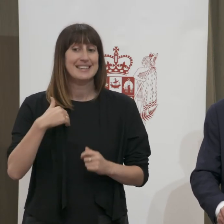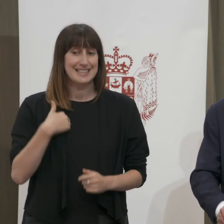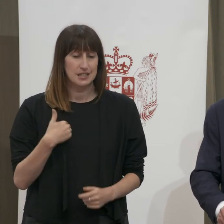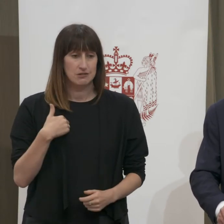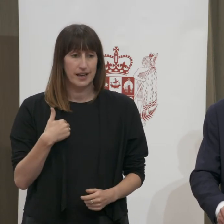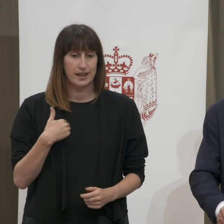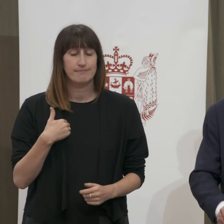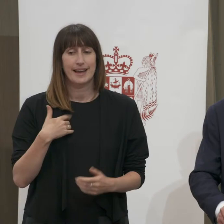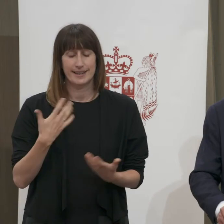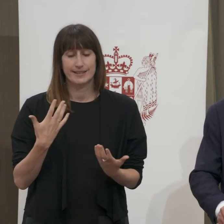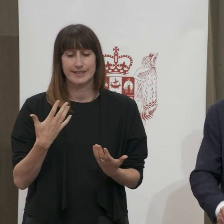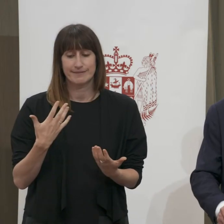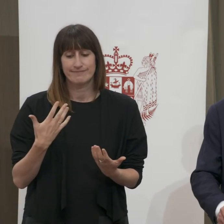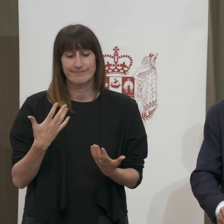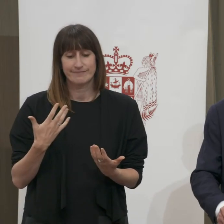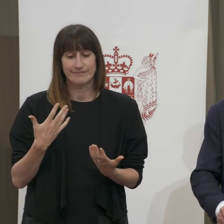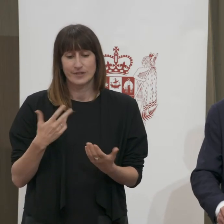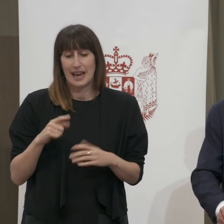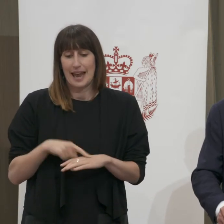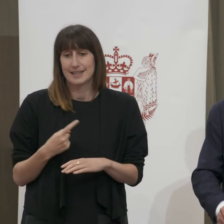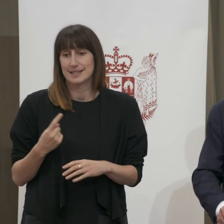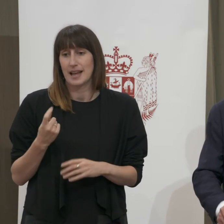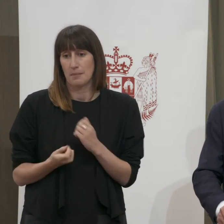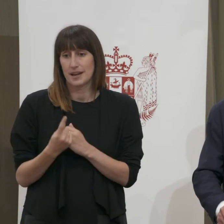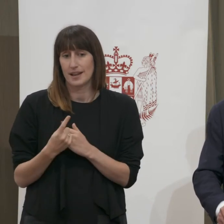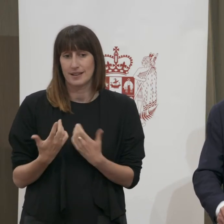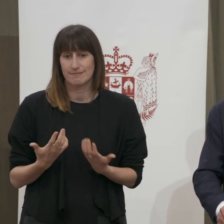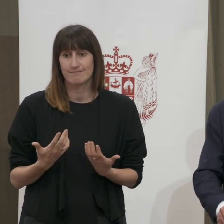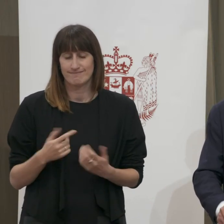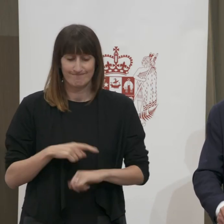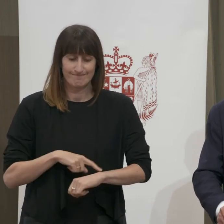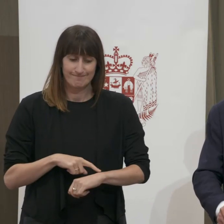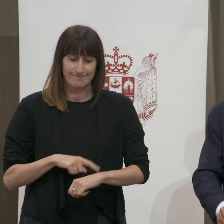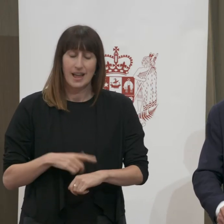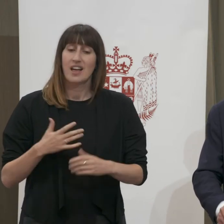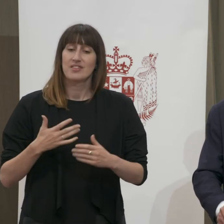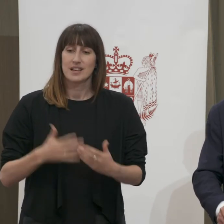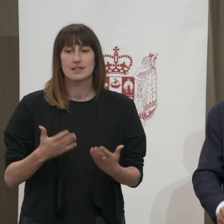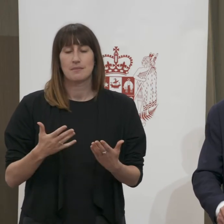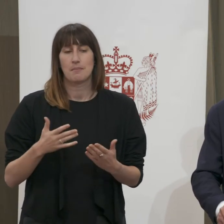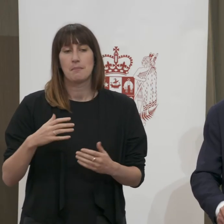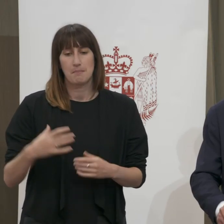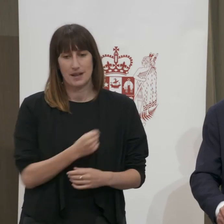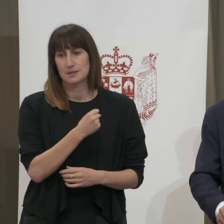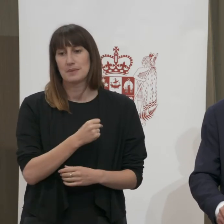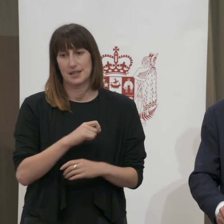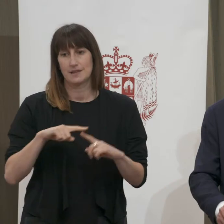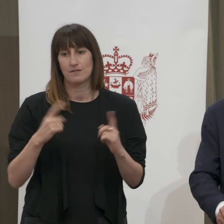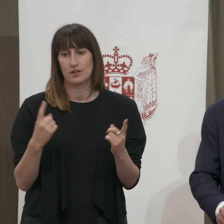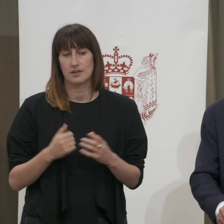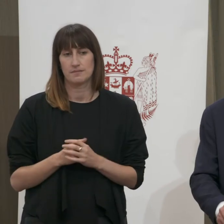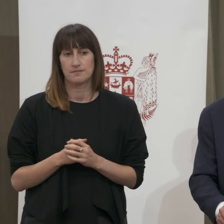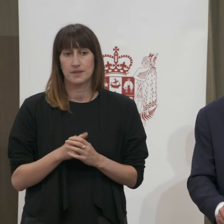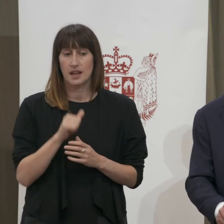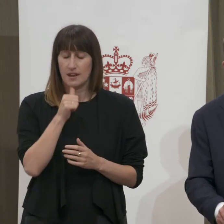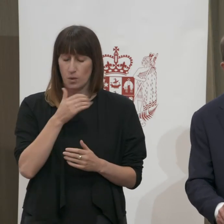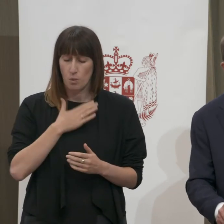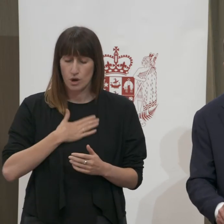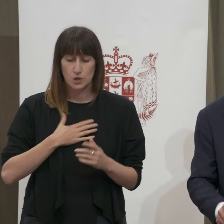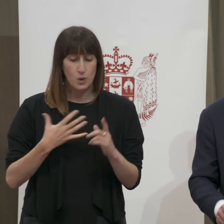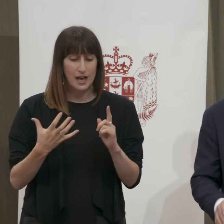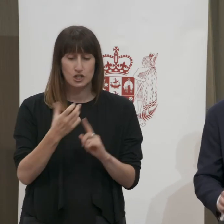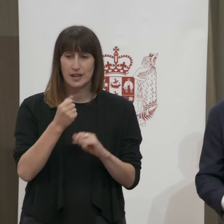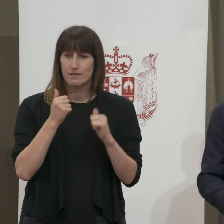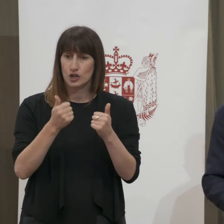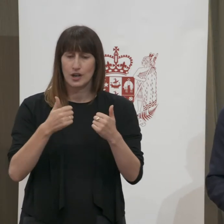overdue. This time, it must be different. If we are to achieve paora,